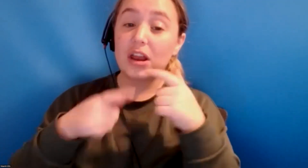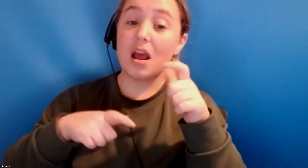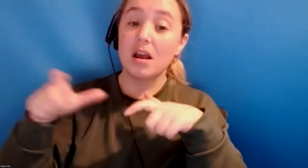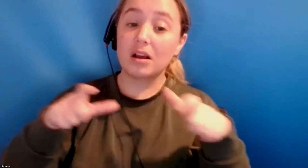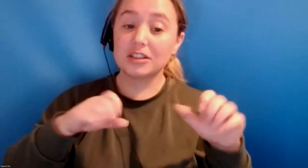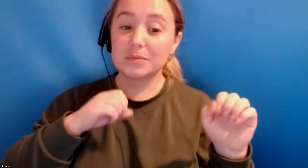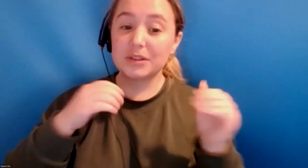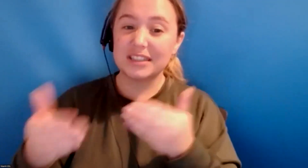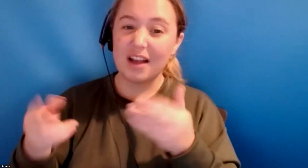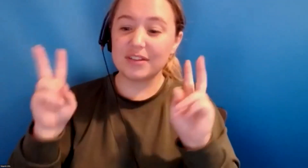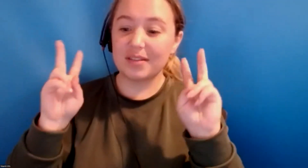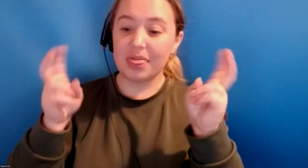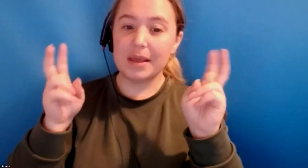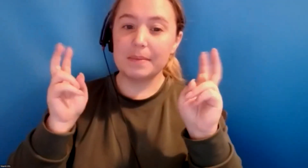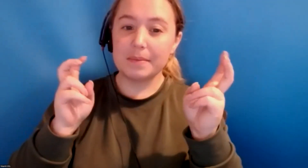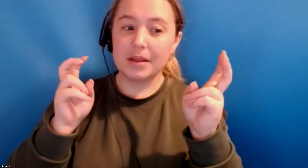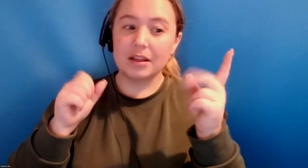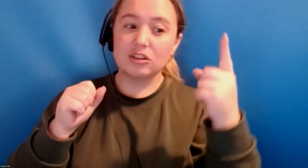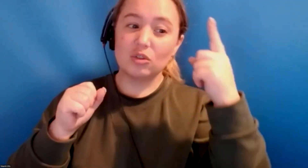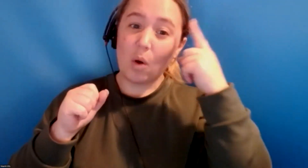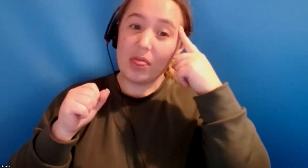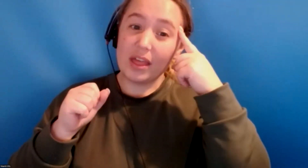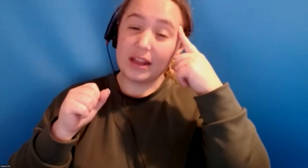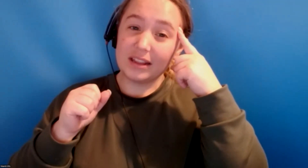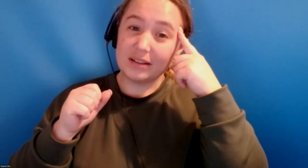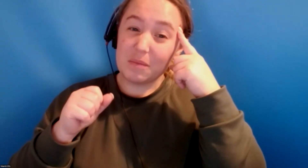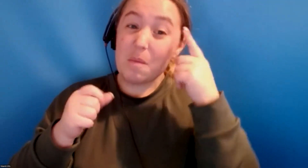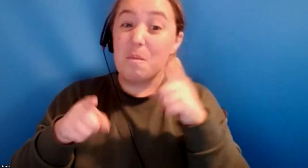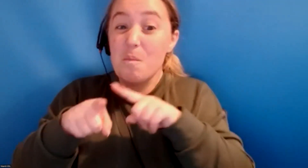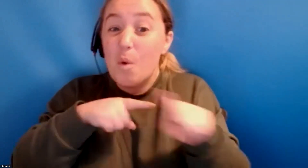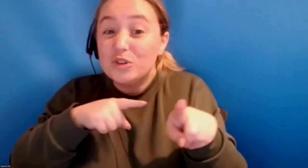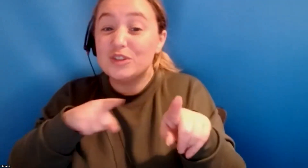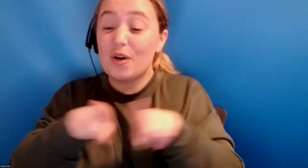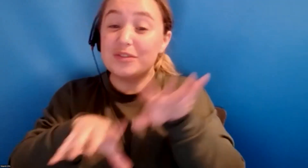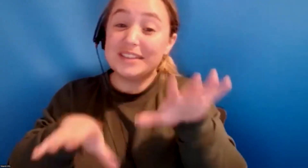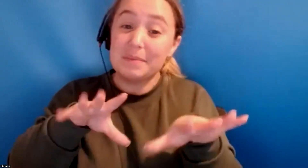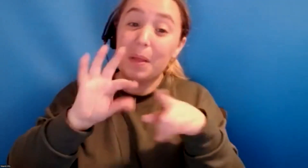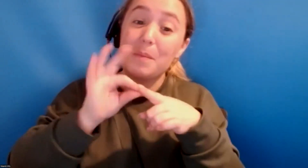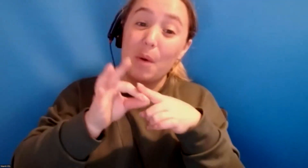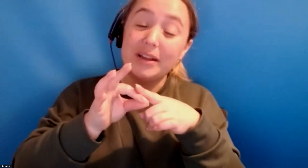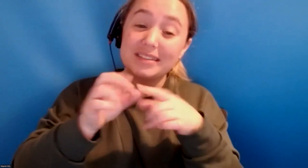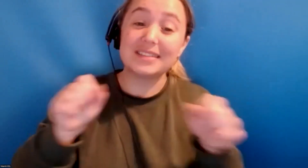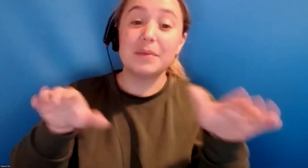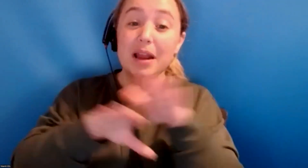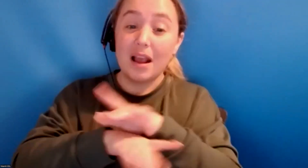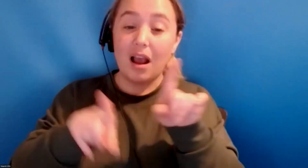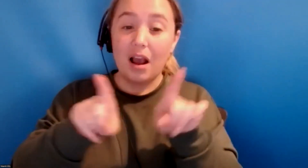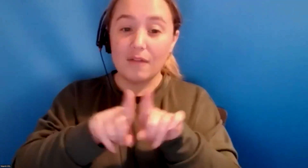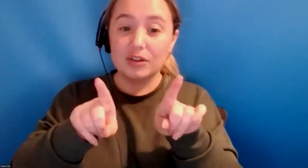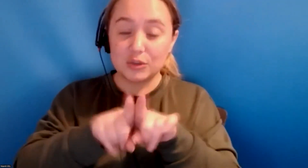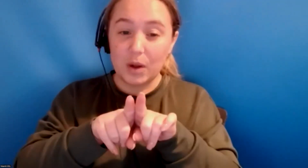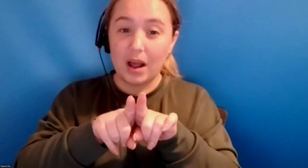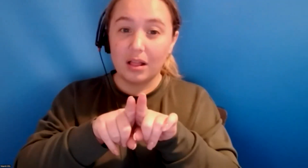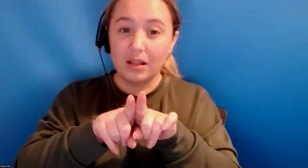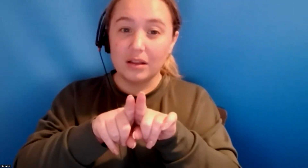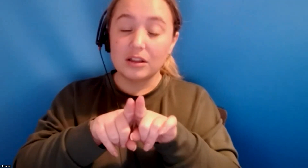themes. So I actually think a lot of what's been said already we covered in our room as well. But just to add to that,